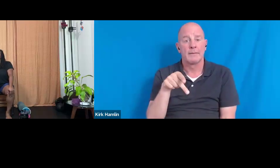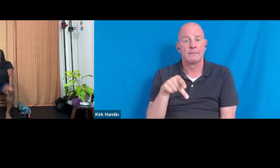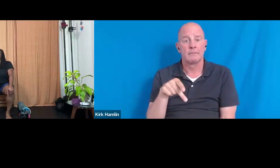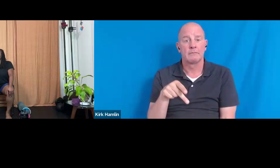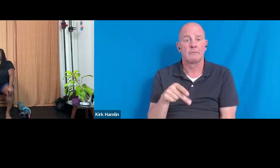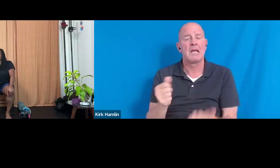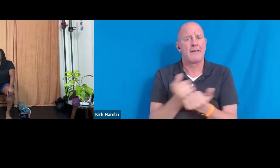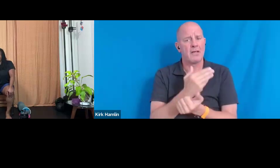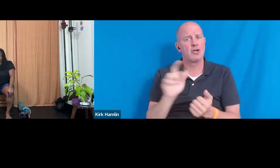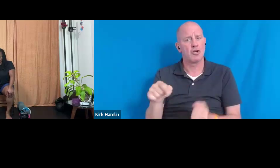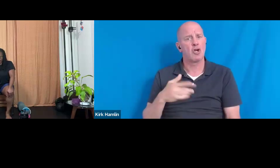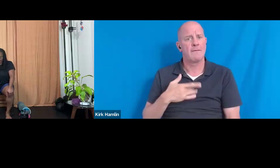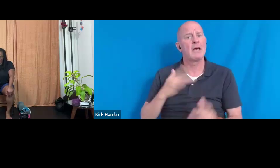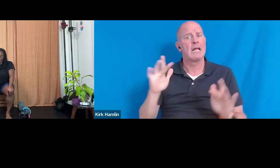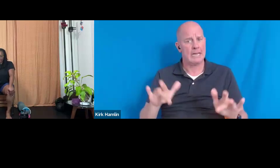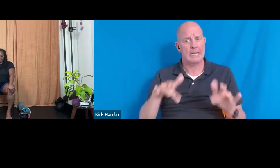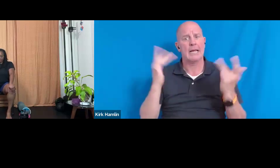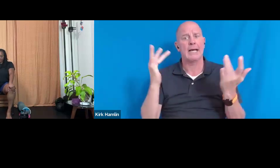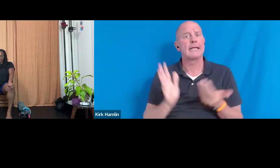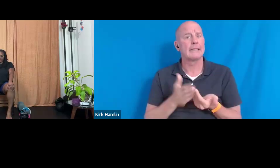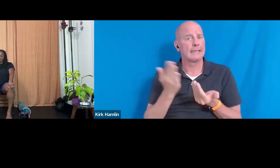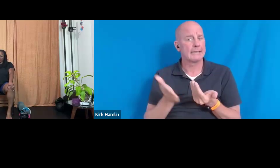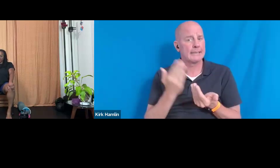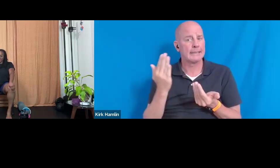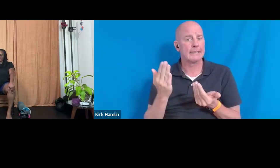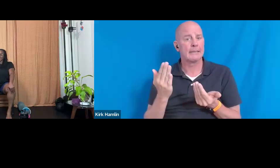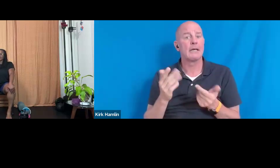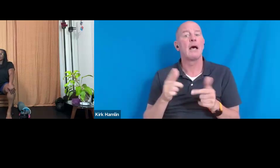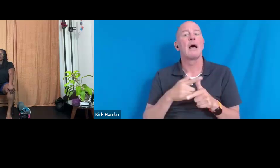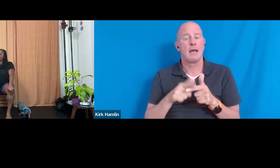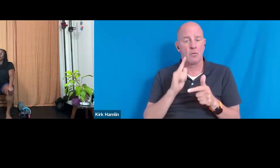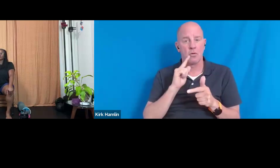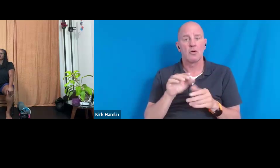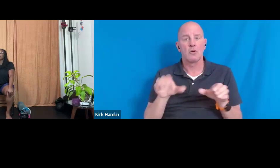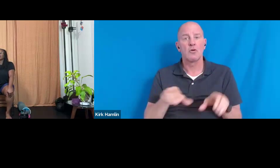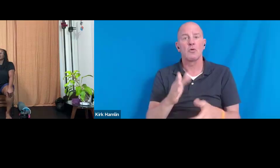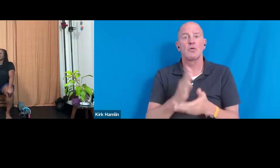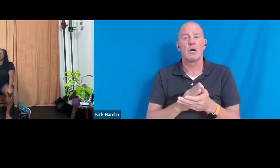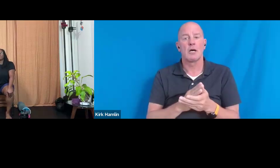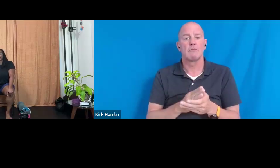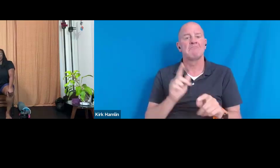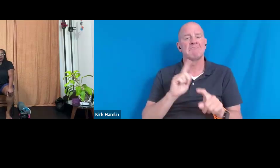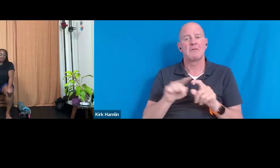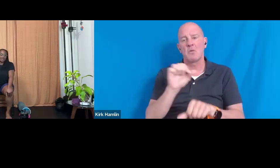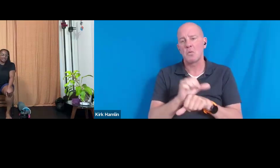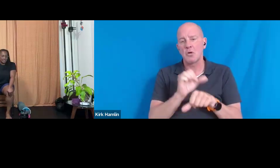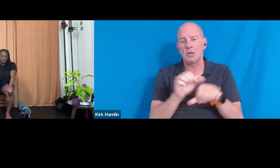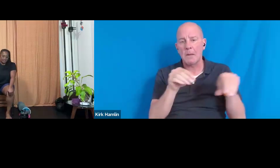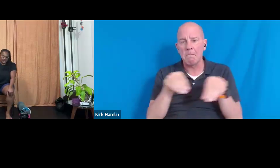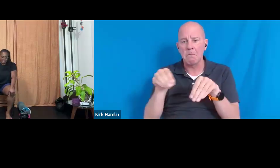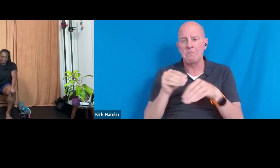should feel pretty light and easy. And then we're going to do some working sets of movements. So that should be like